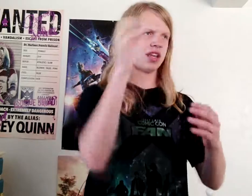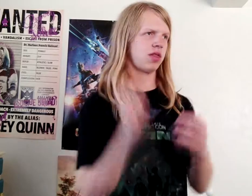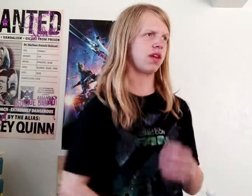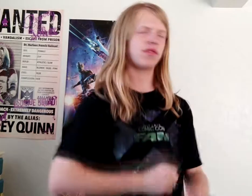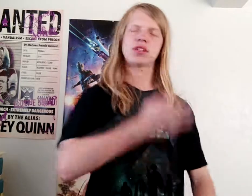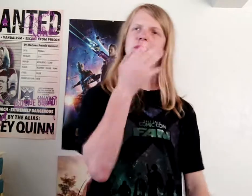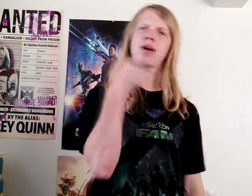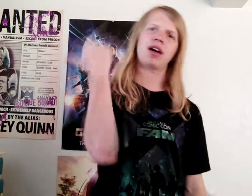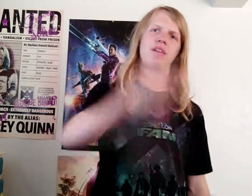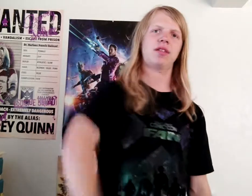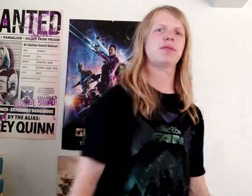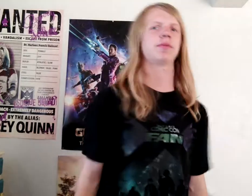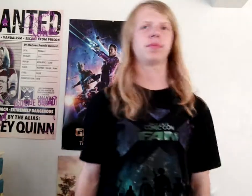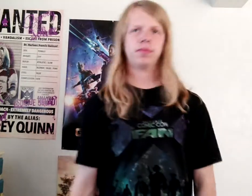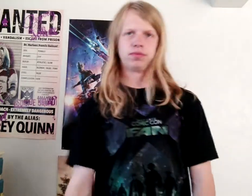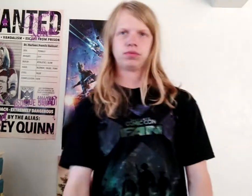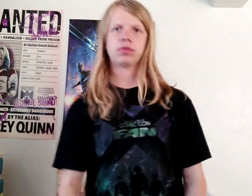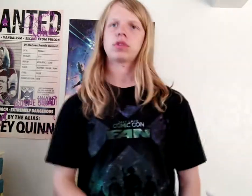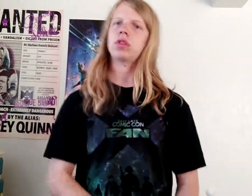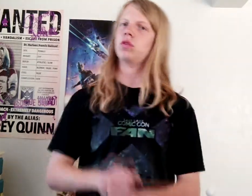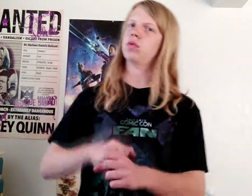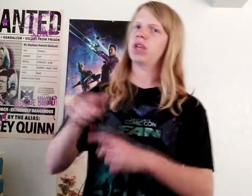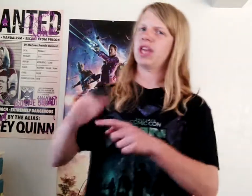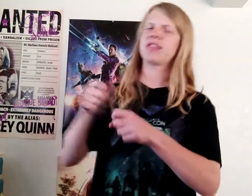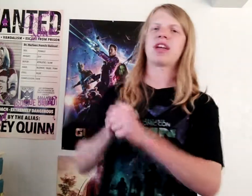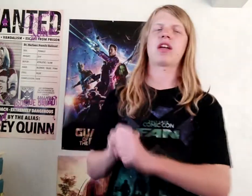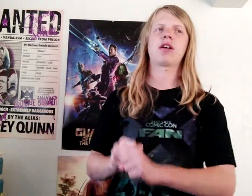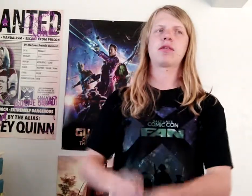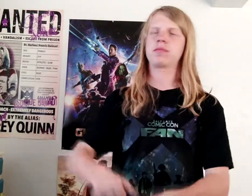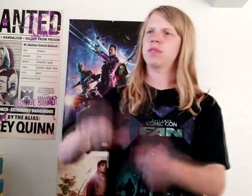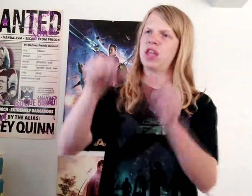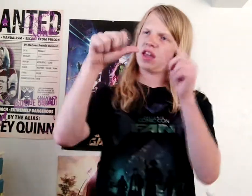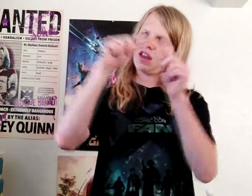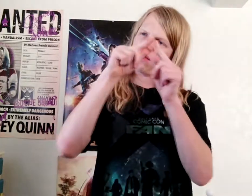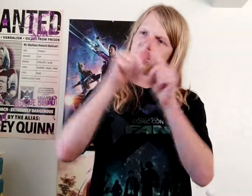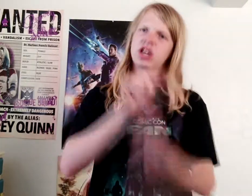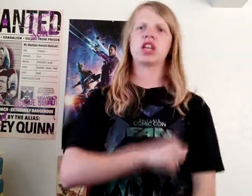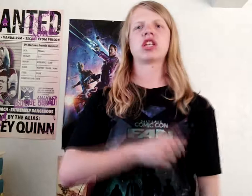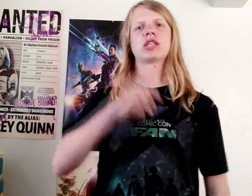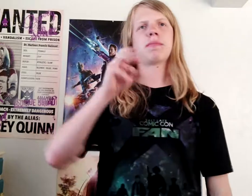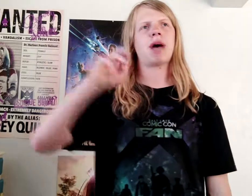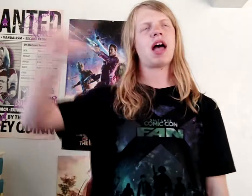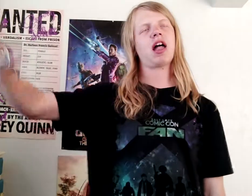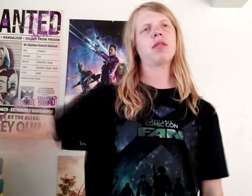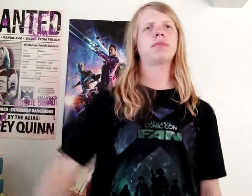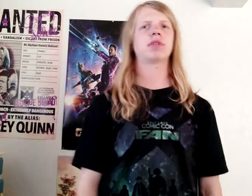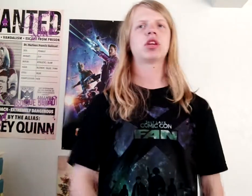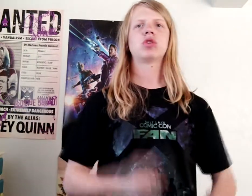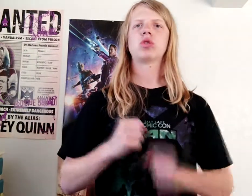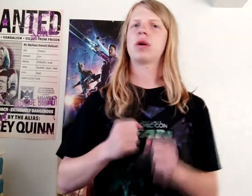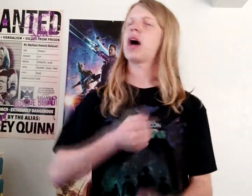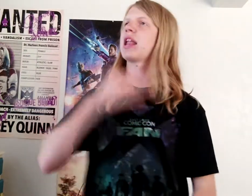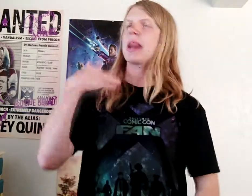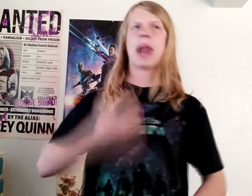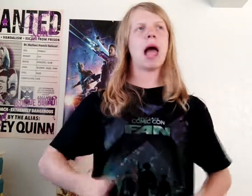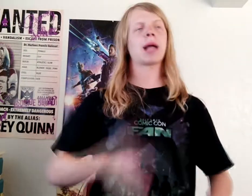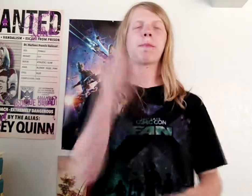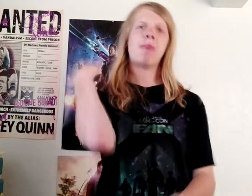of a smile. Get there when we get there, every inch is a mile. Body like a